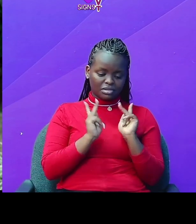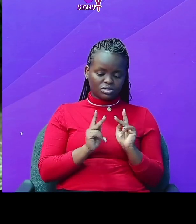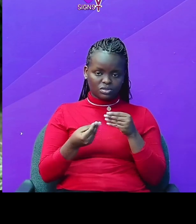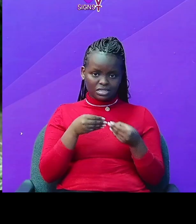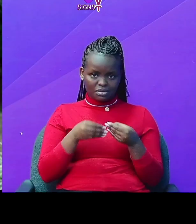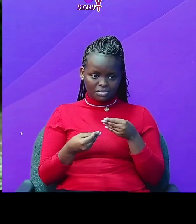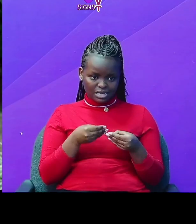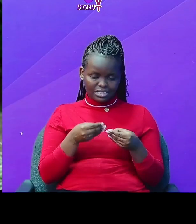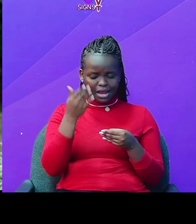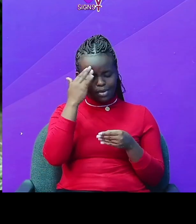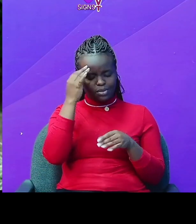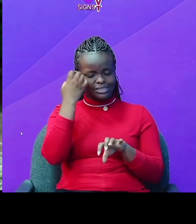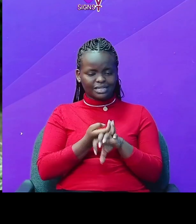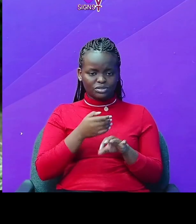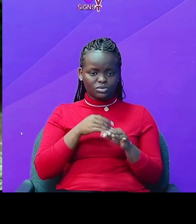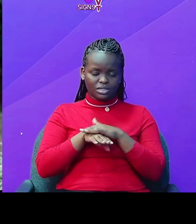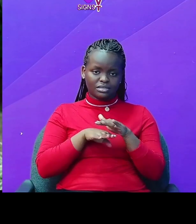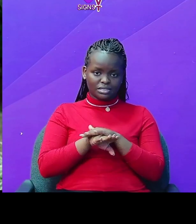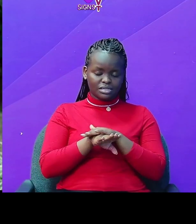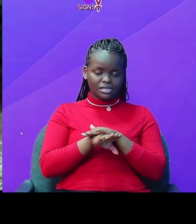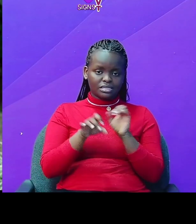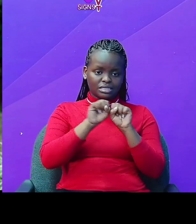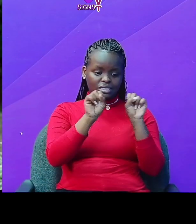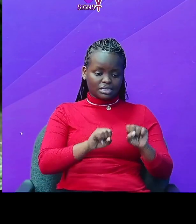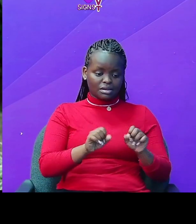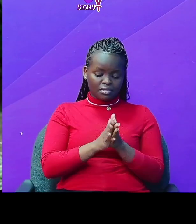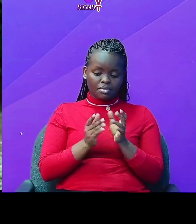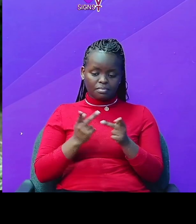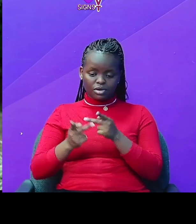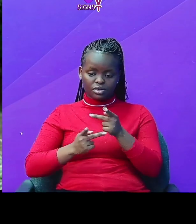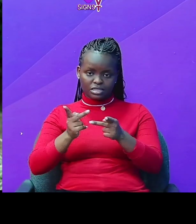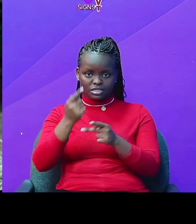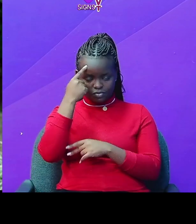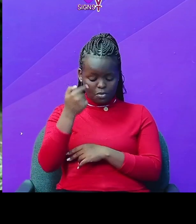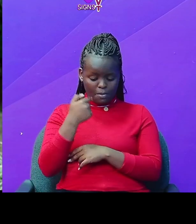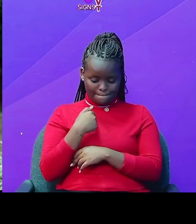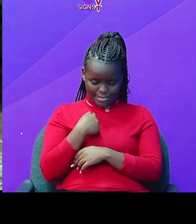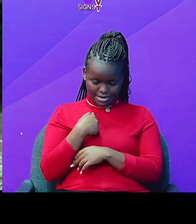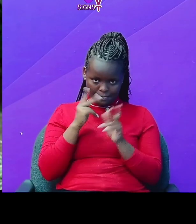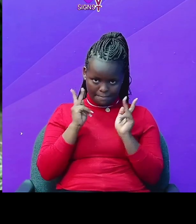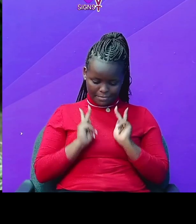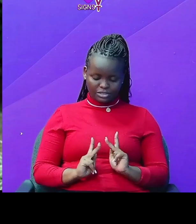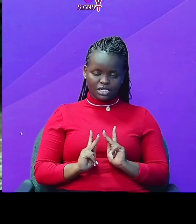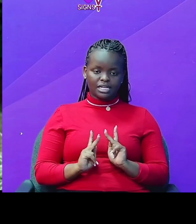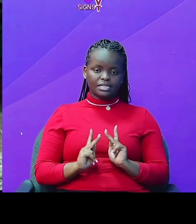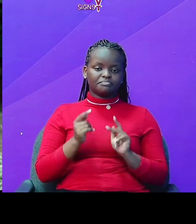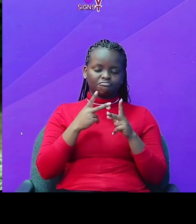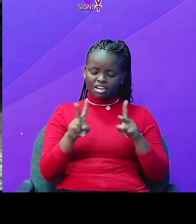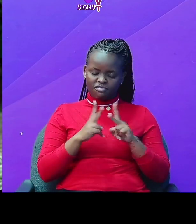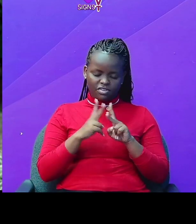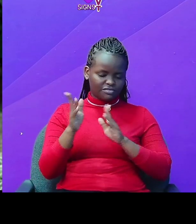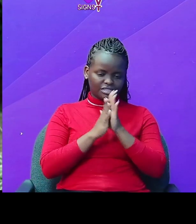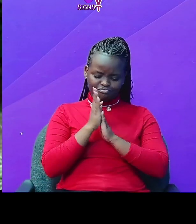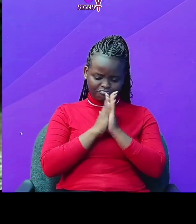is difficult for them to access systems and process. For me, as Eduarda, as personal, I'm very passionate